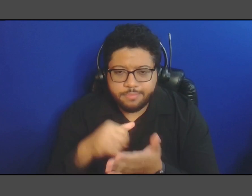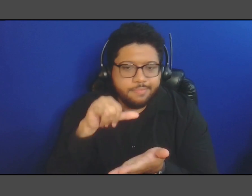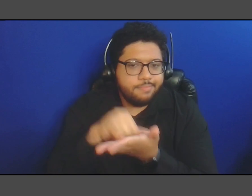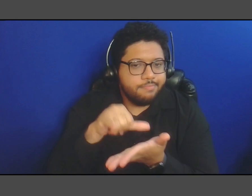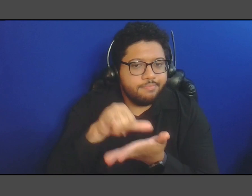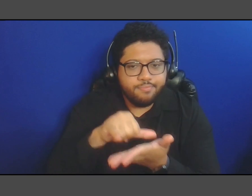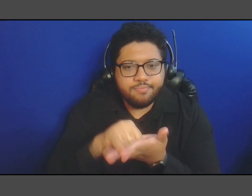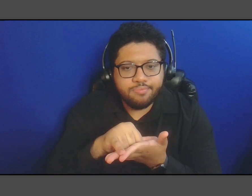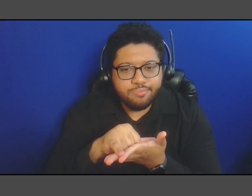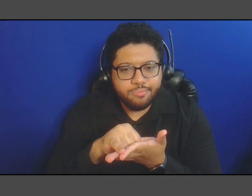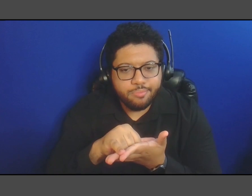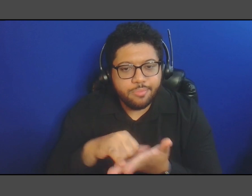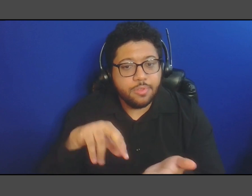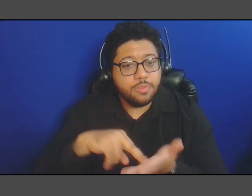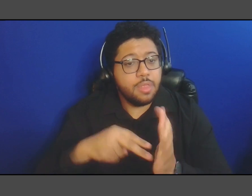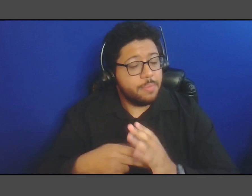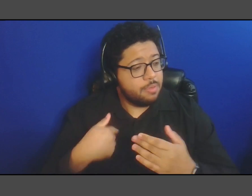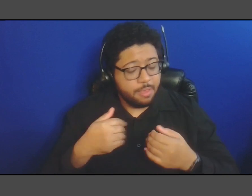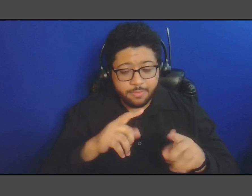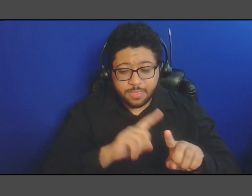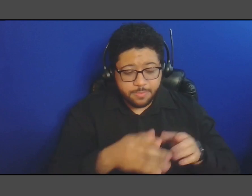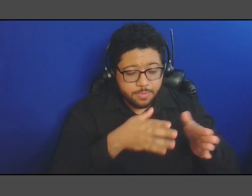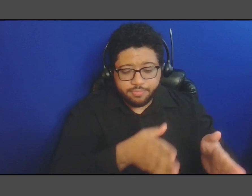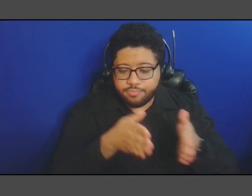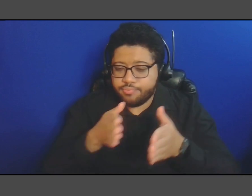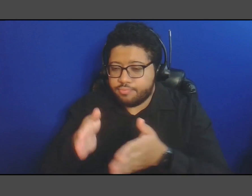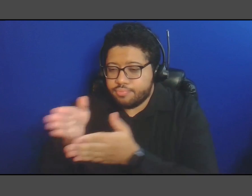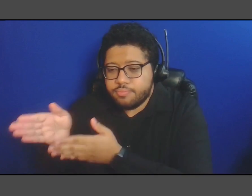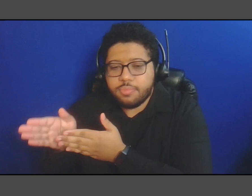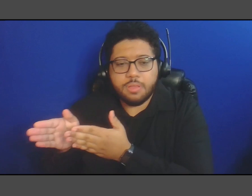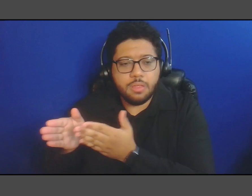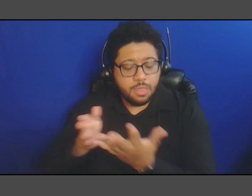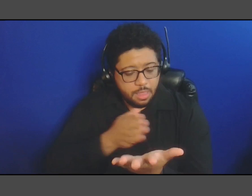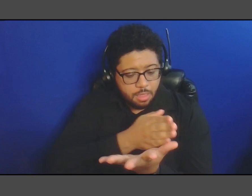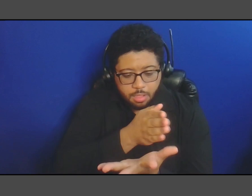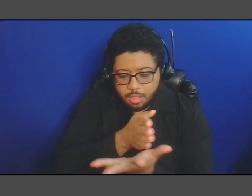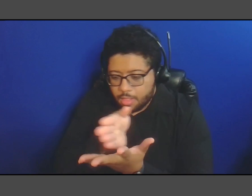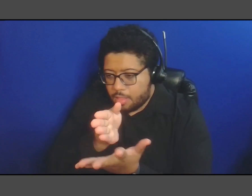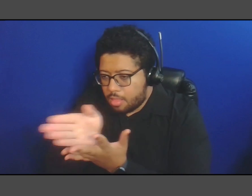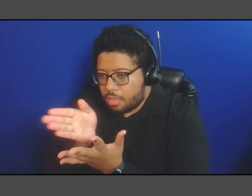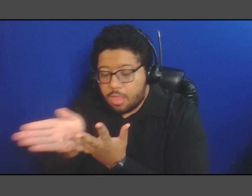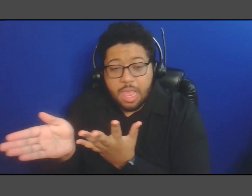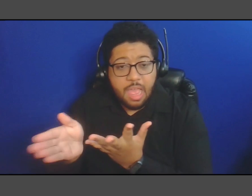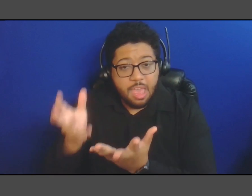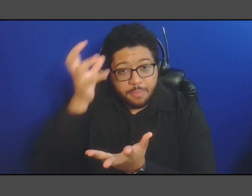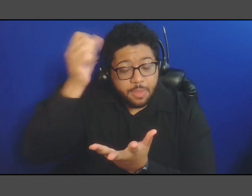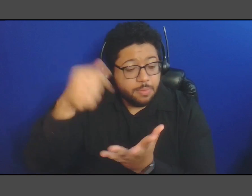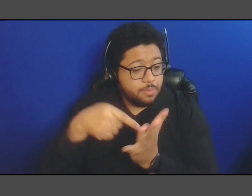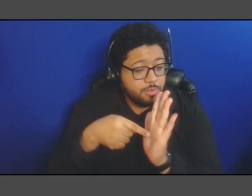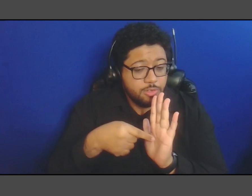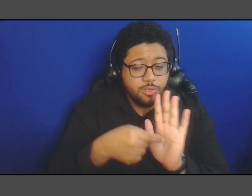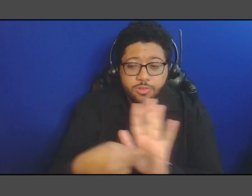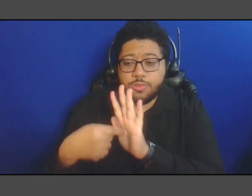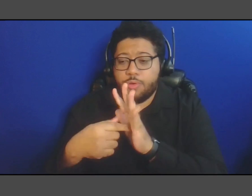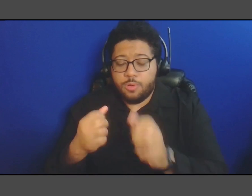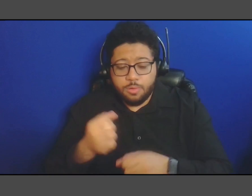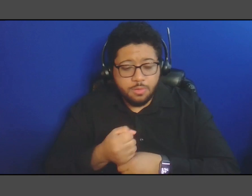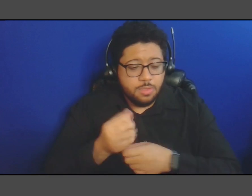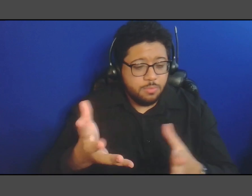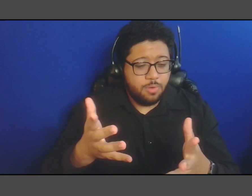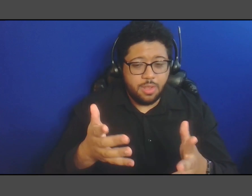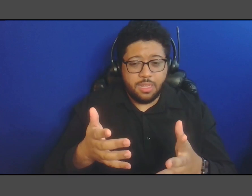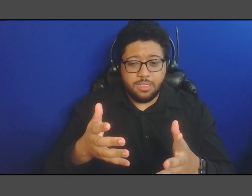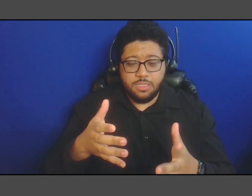ways that memory can be held, expressed, transmitted. And I think that that's